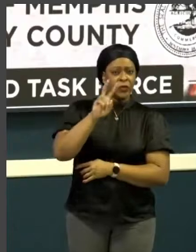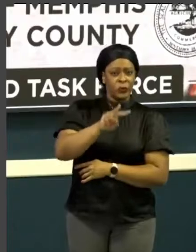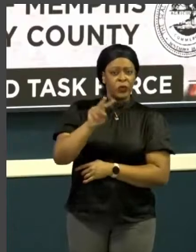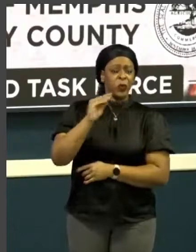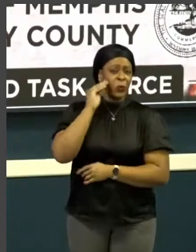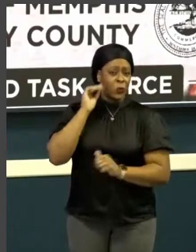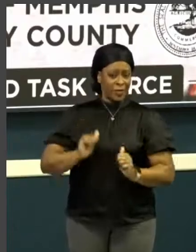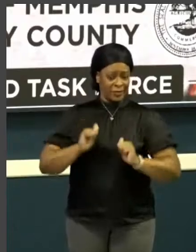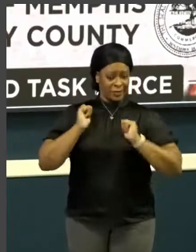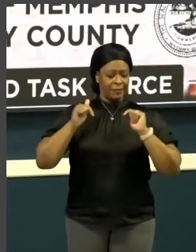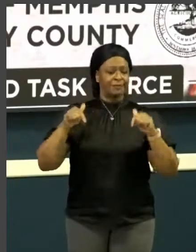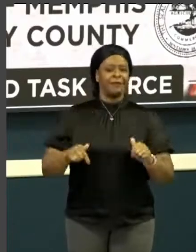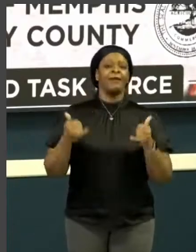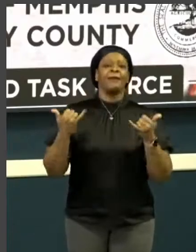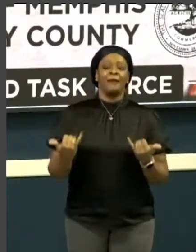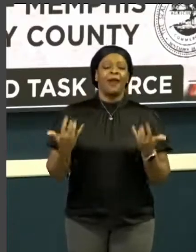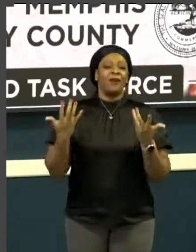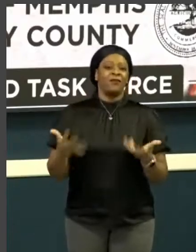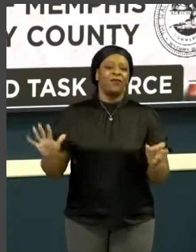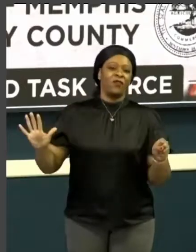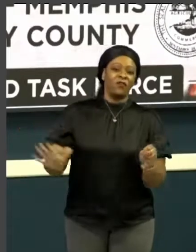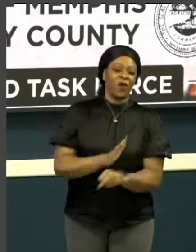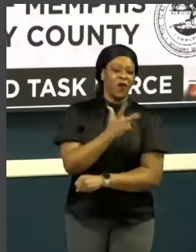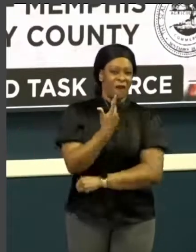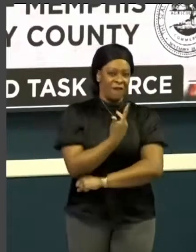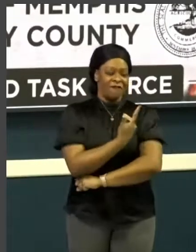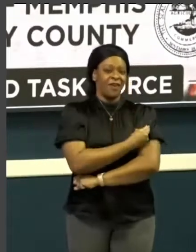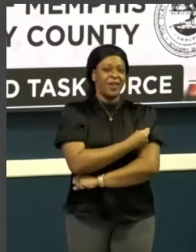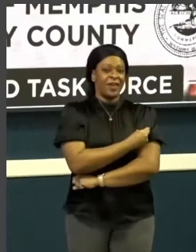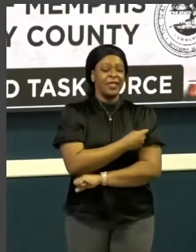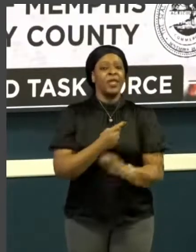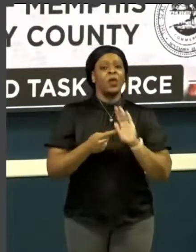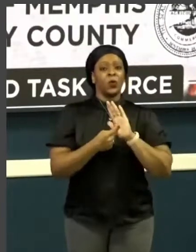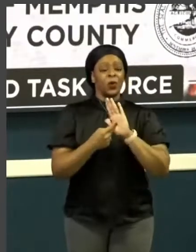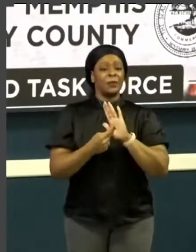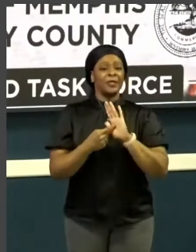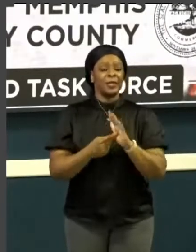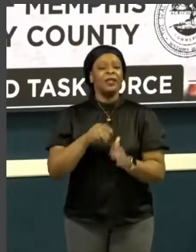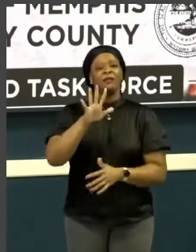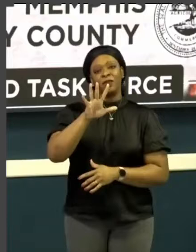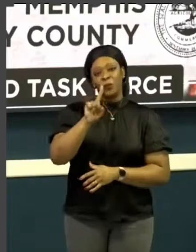472,822 residents are now fully vaccinated, representing